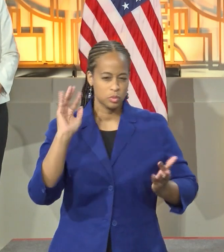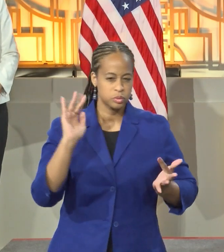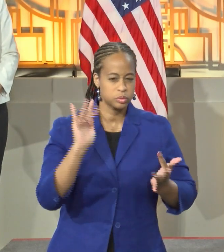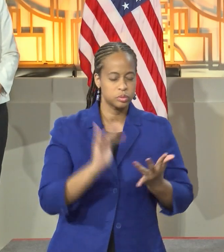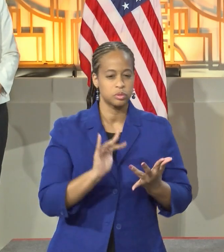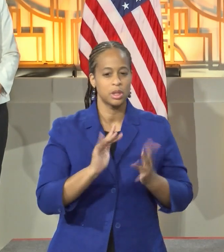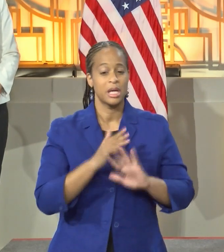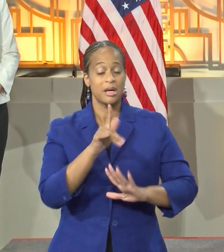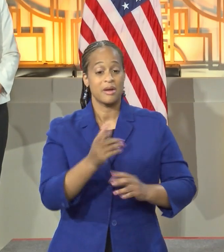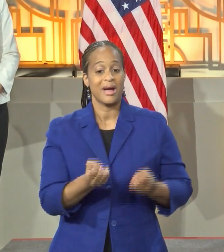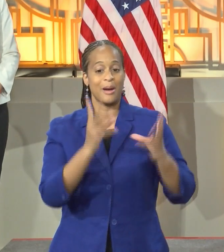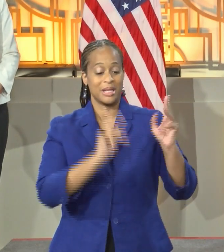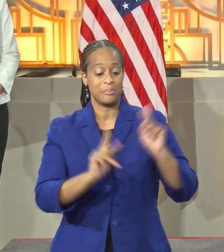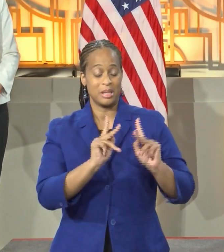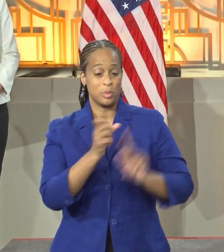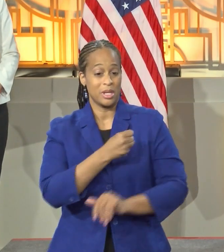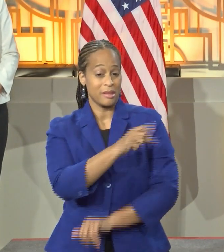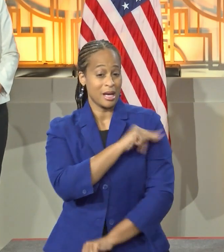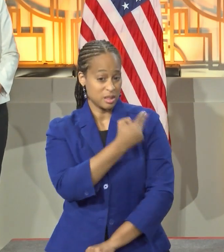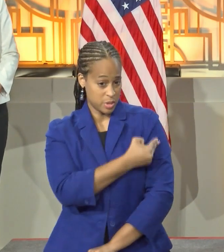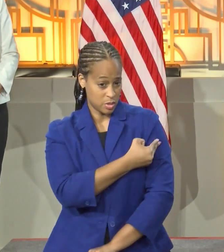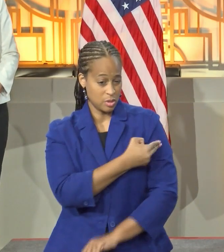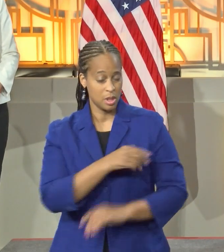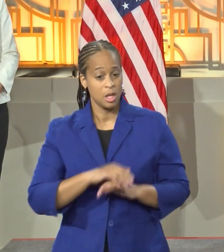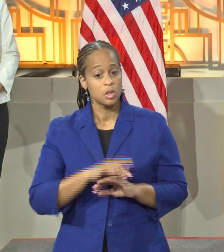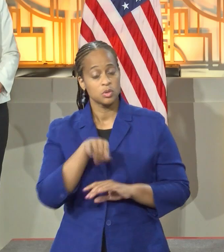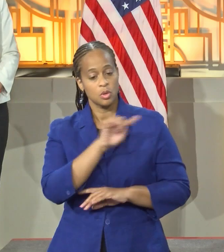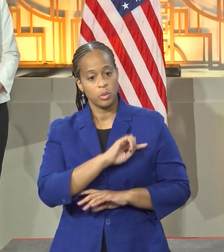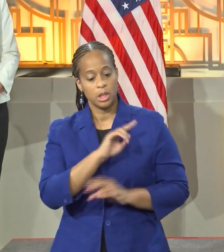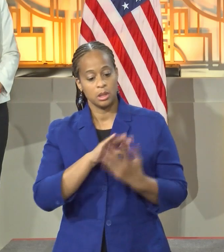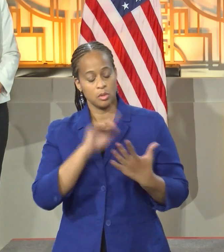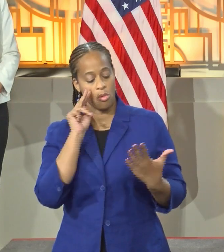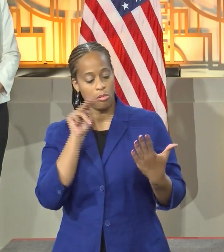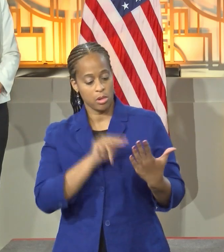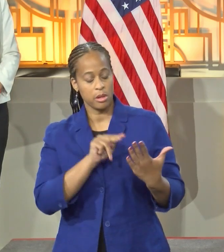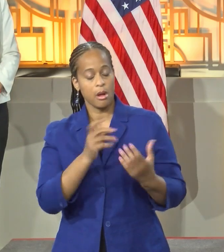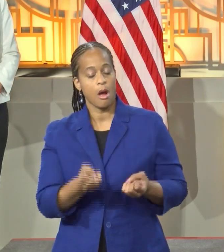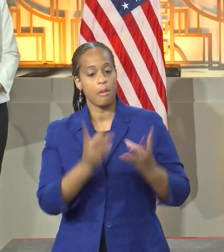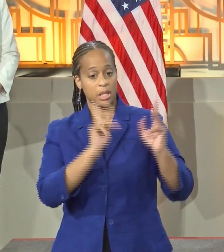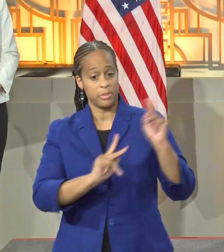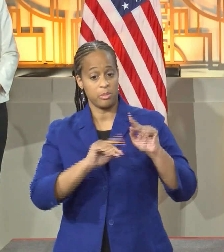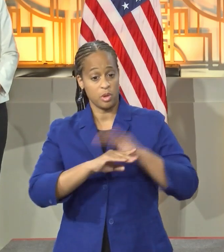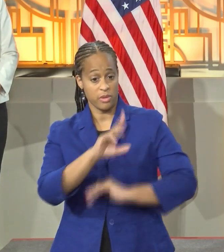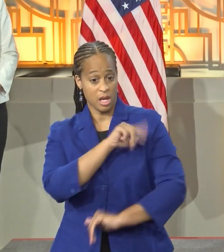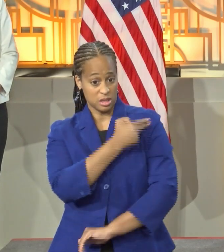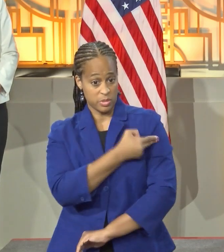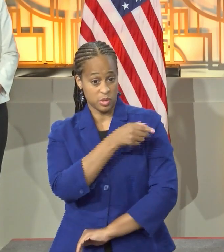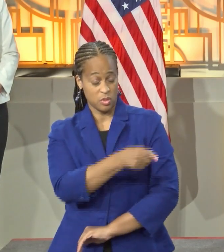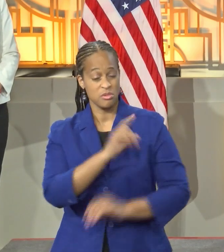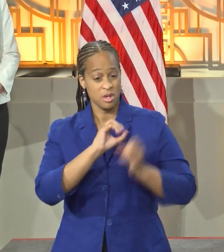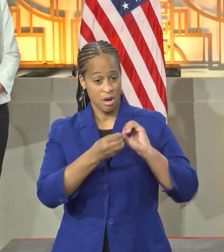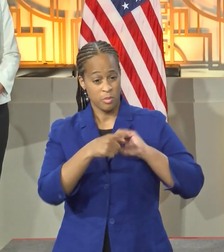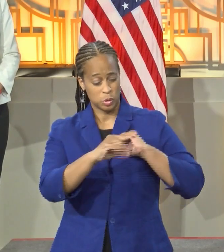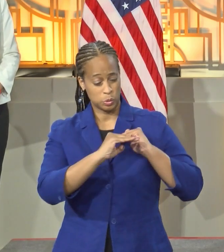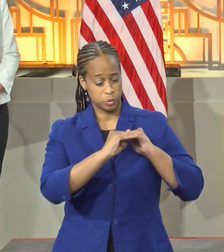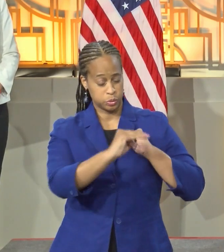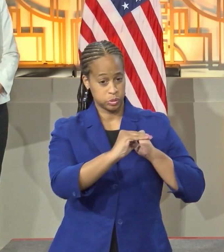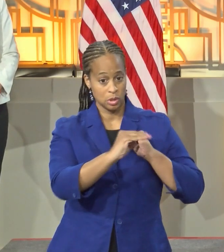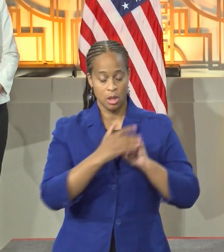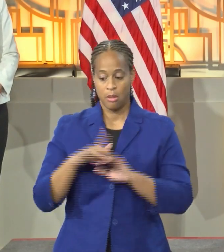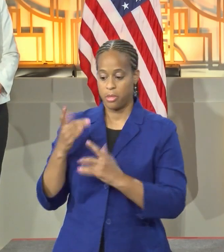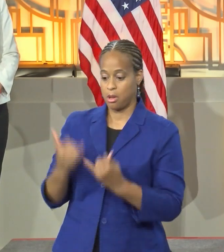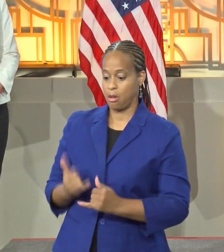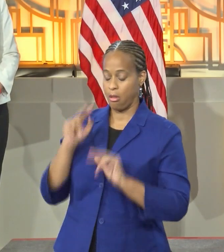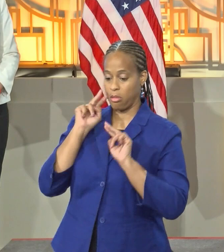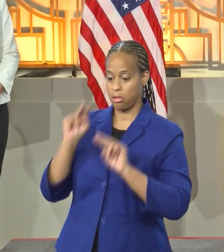numbers in the hospitals. So when you look at the hospital numbers, the numbers are going in one direction. But when you look at the